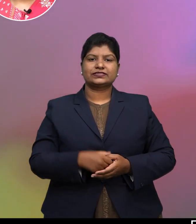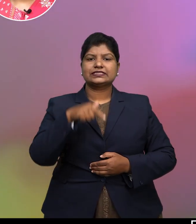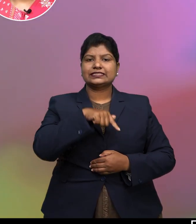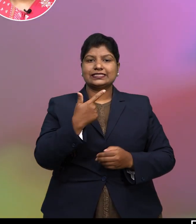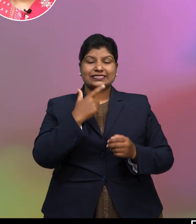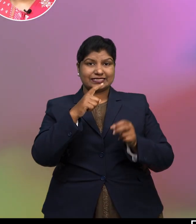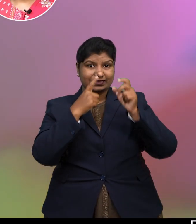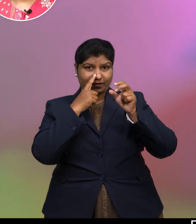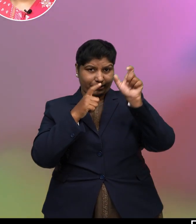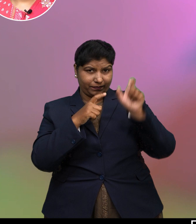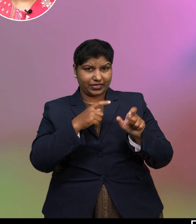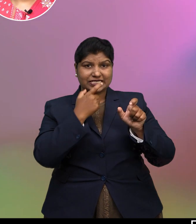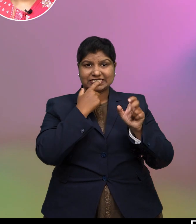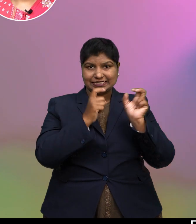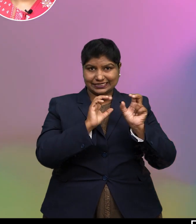Fertilization occurs